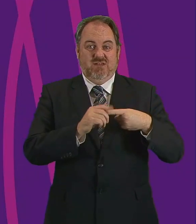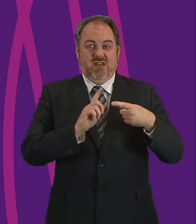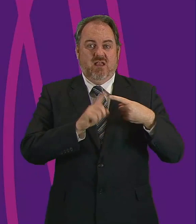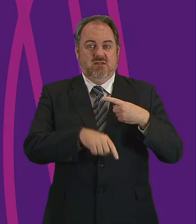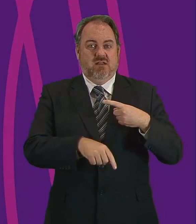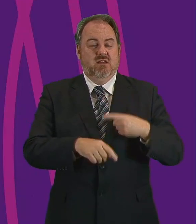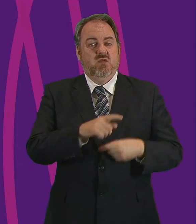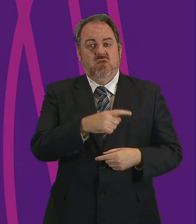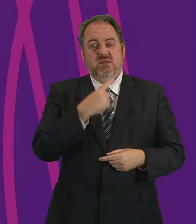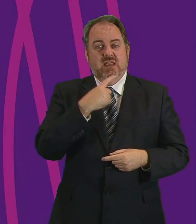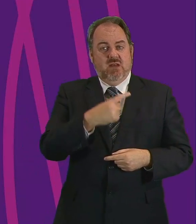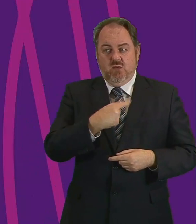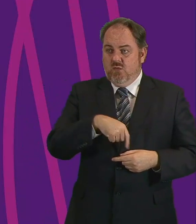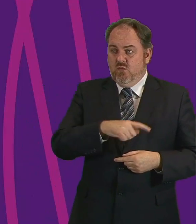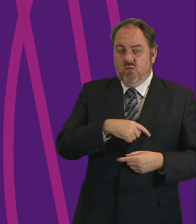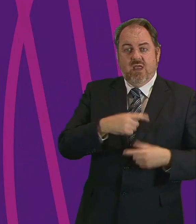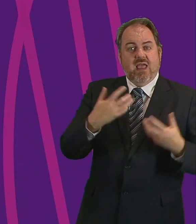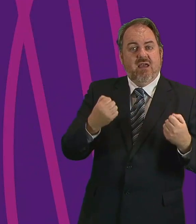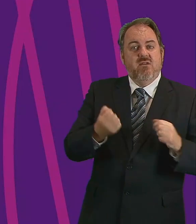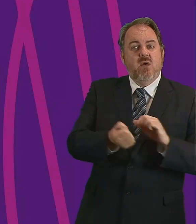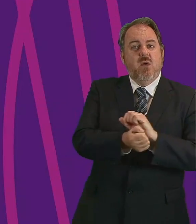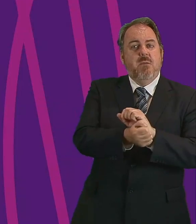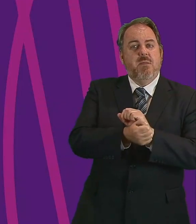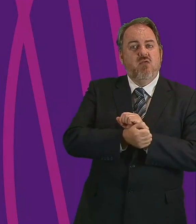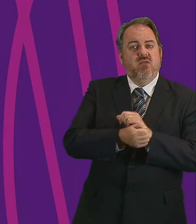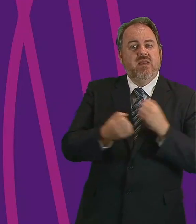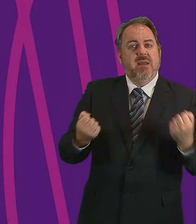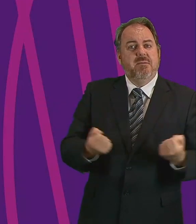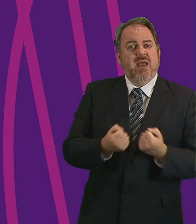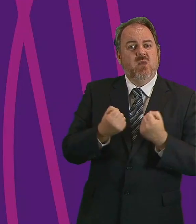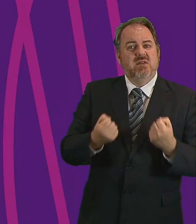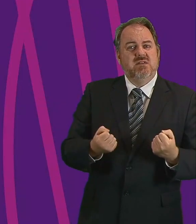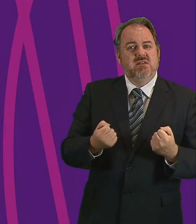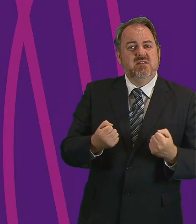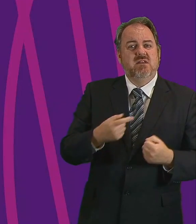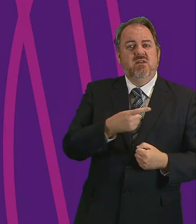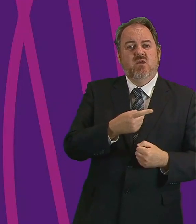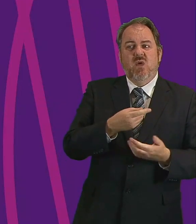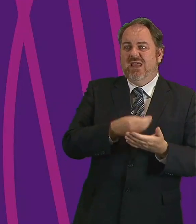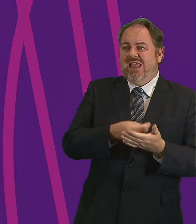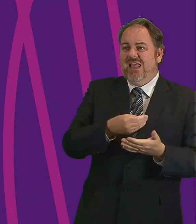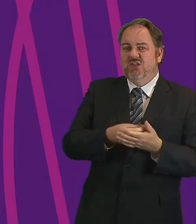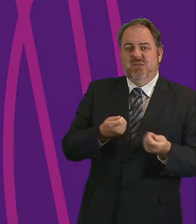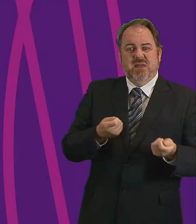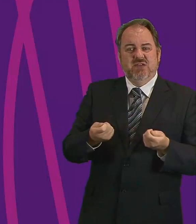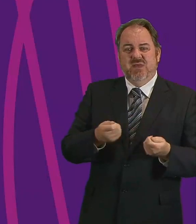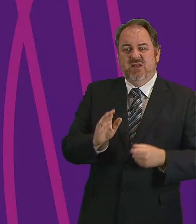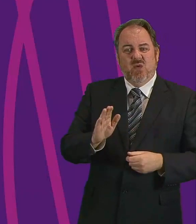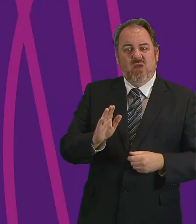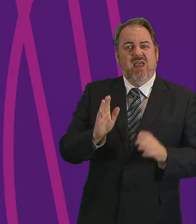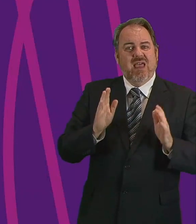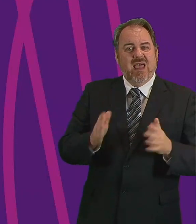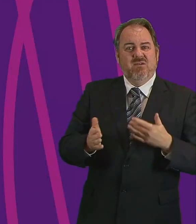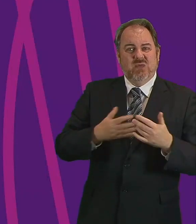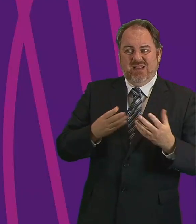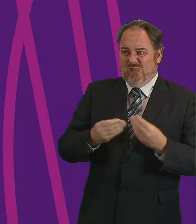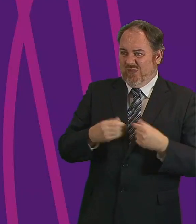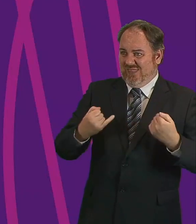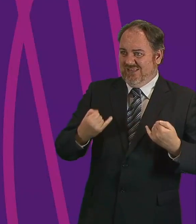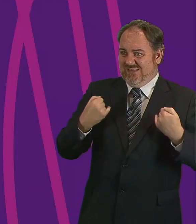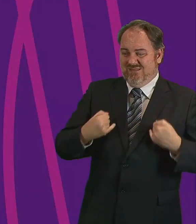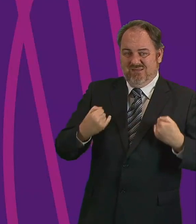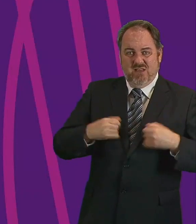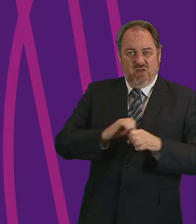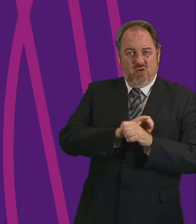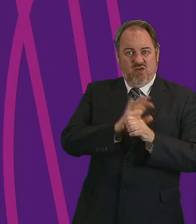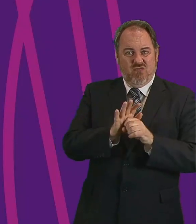to the fact already we have borrowing powers. We've got borrowing powers for the wrong reasons. Borrowing powers for cash management. I don't need to manage cash. I need to respond to a pandemic. So the point is